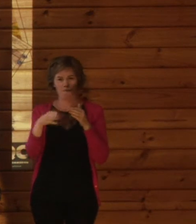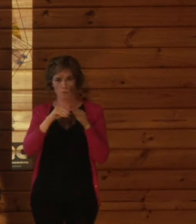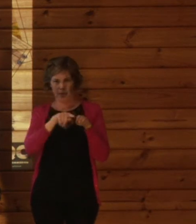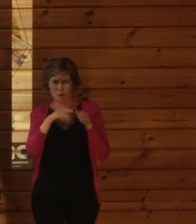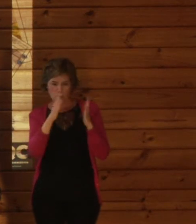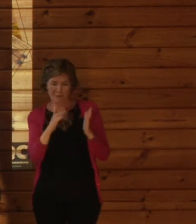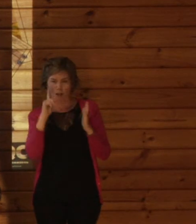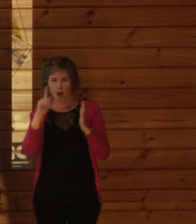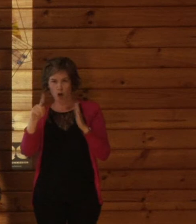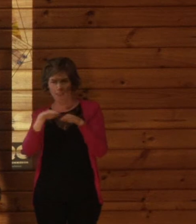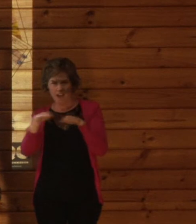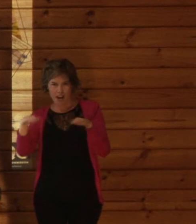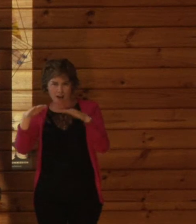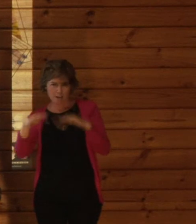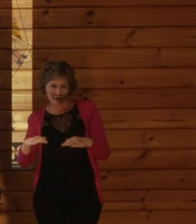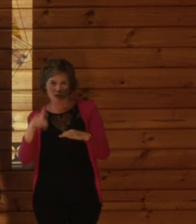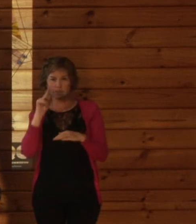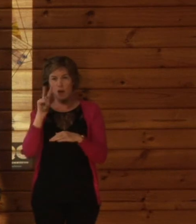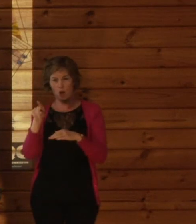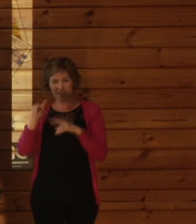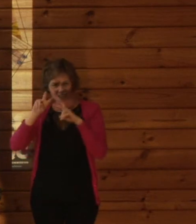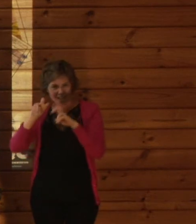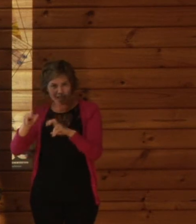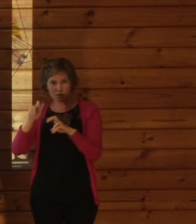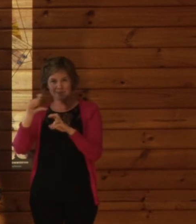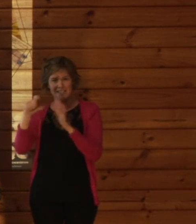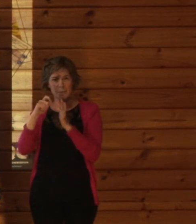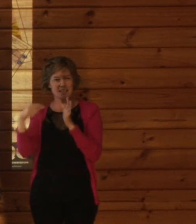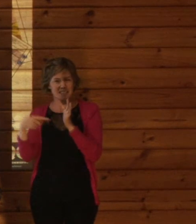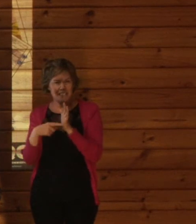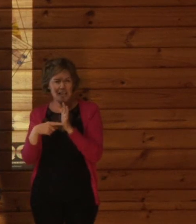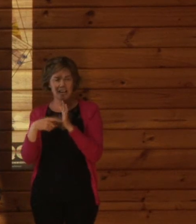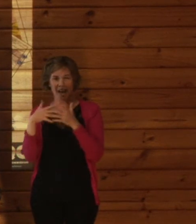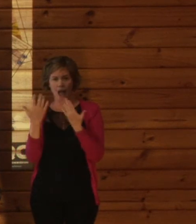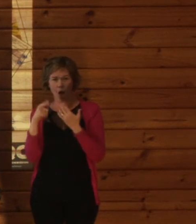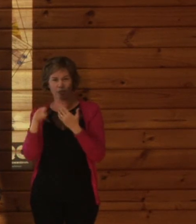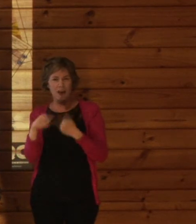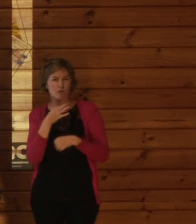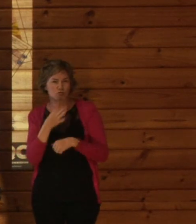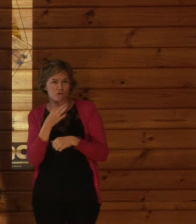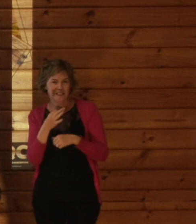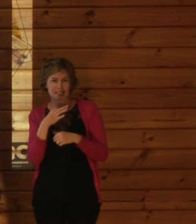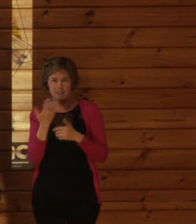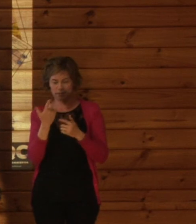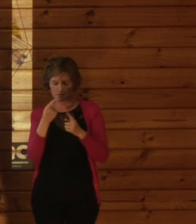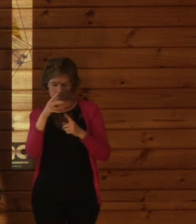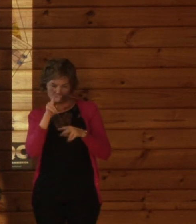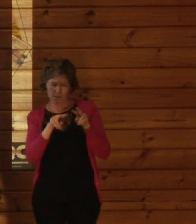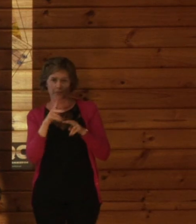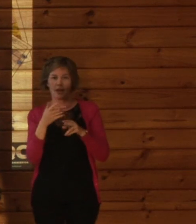see how the vulnerability plots. And they use that to assess those two questions. Is it vulnerable and has there been a